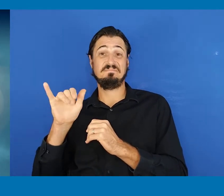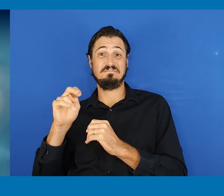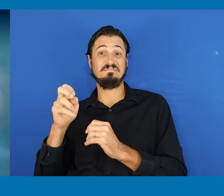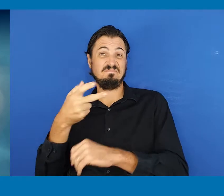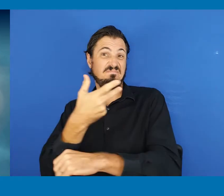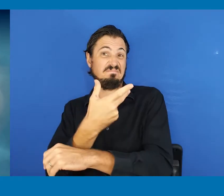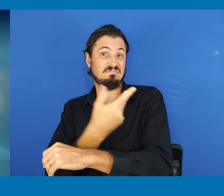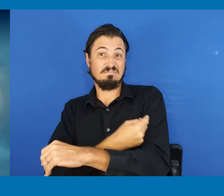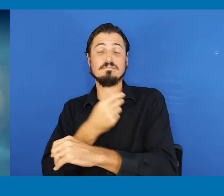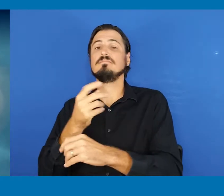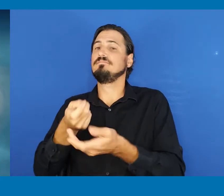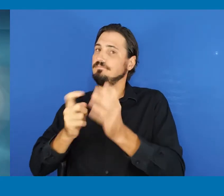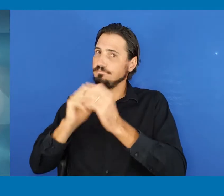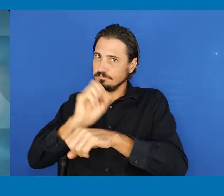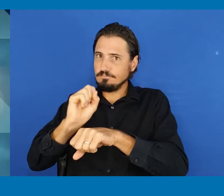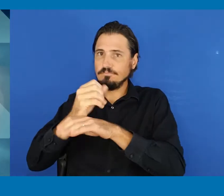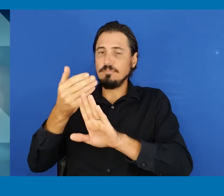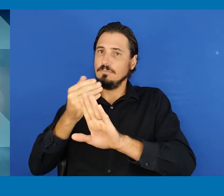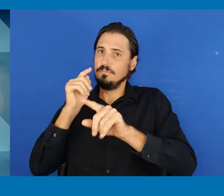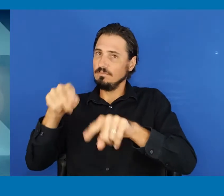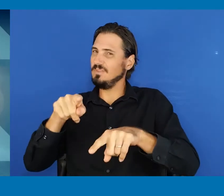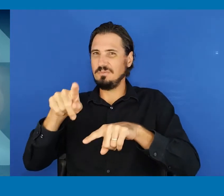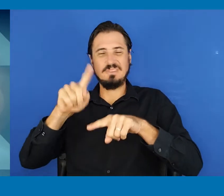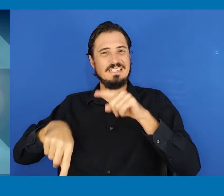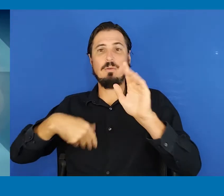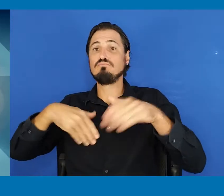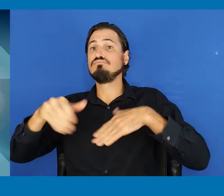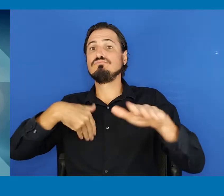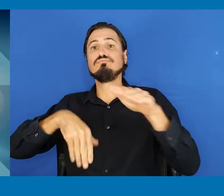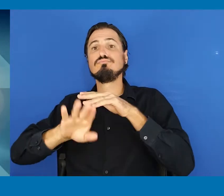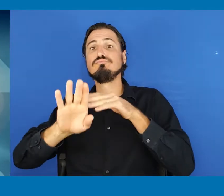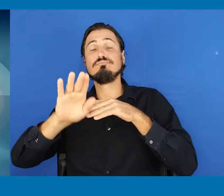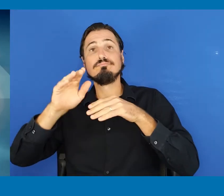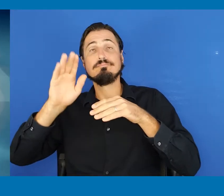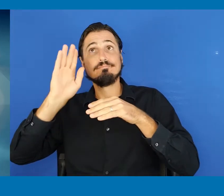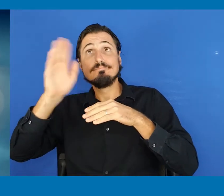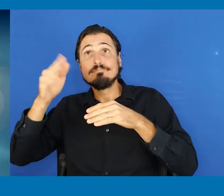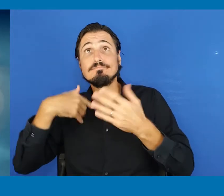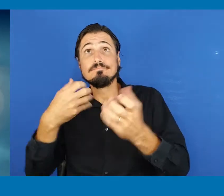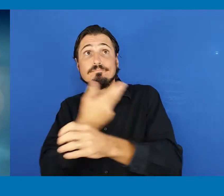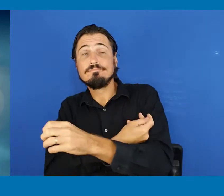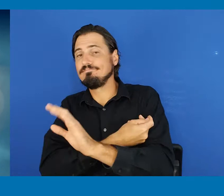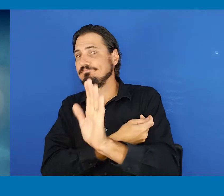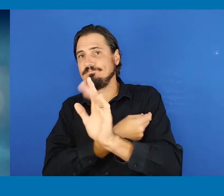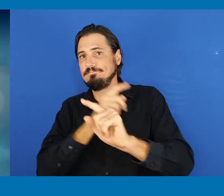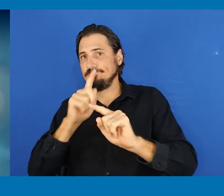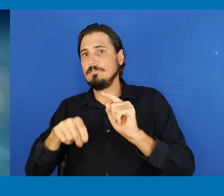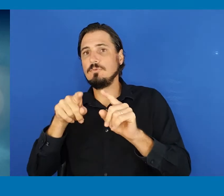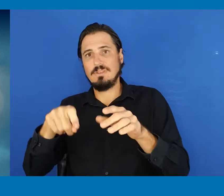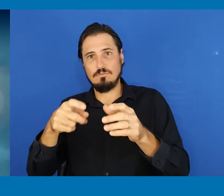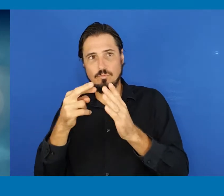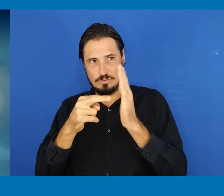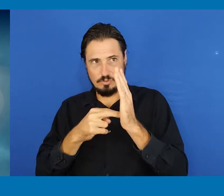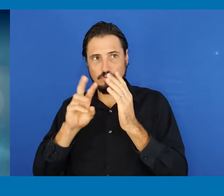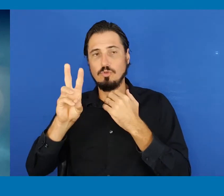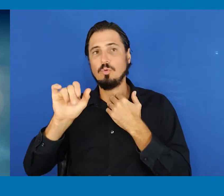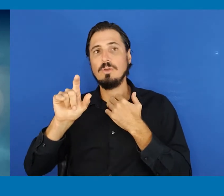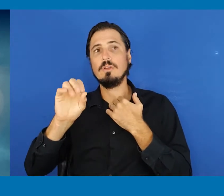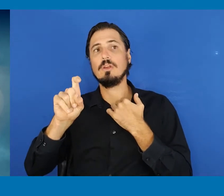22nd. Vaccines are by appointment only, and walk-ins will not be accepted. Please register